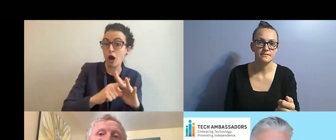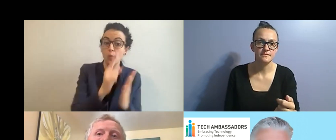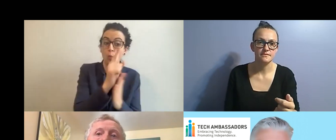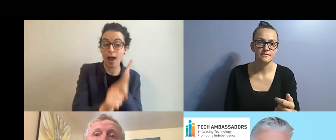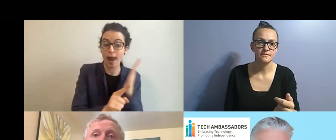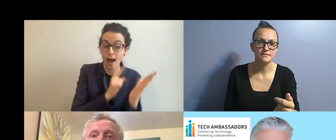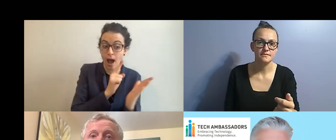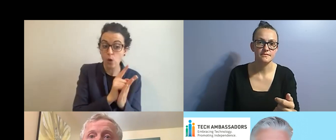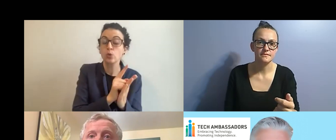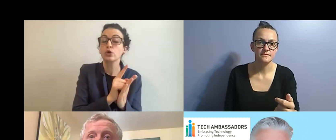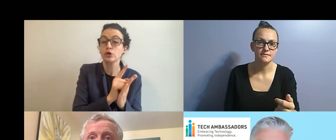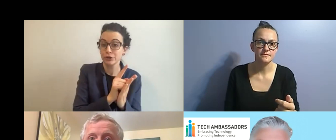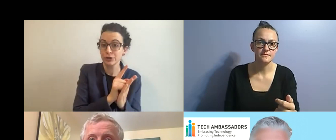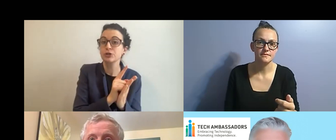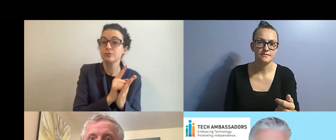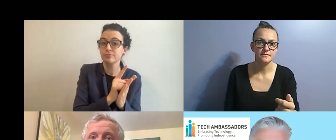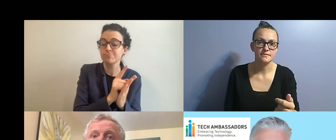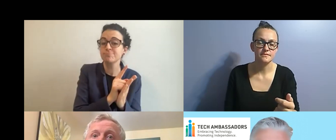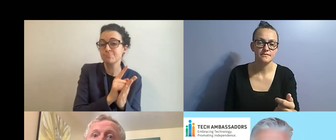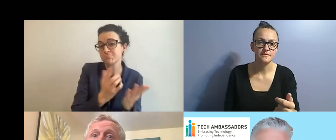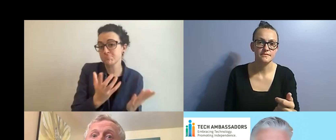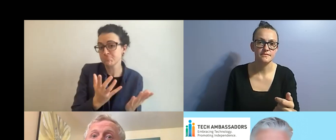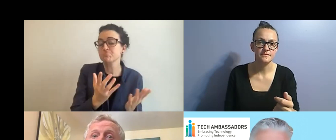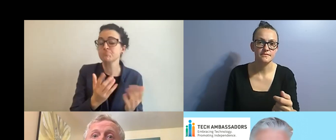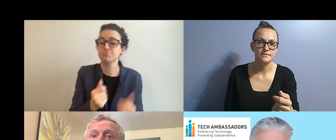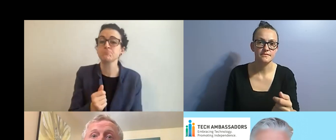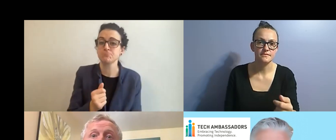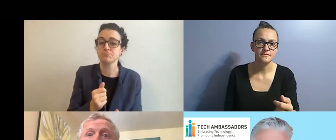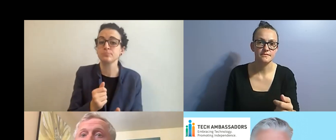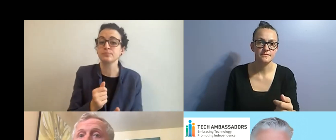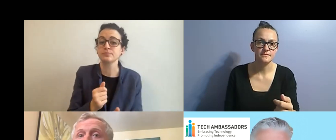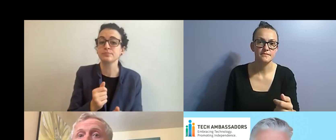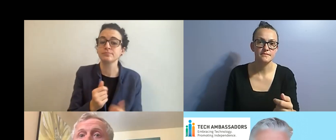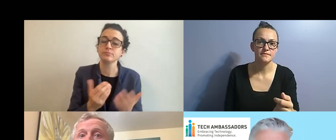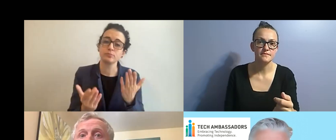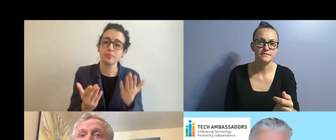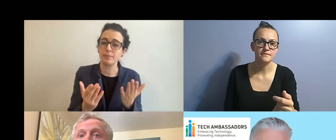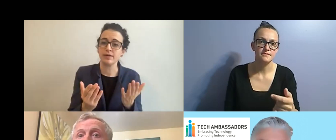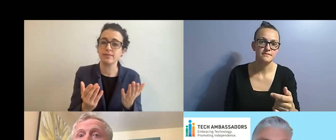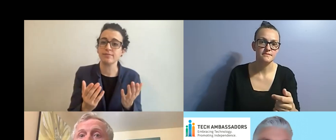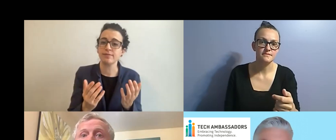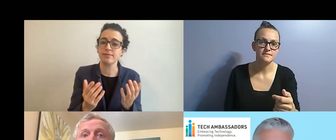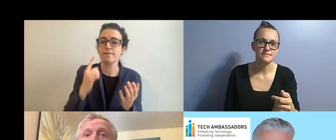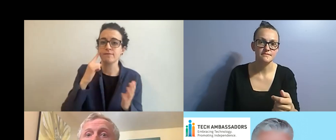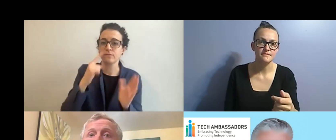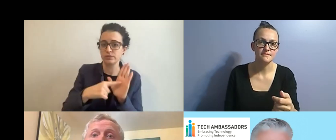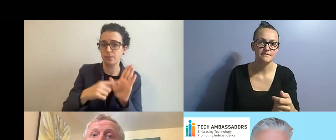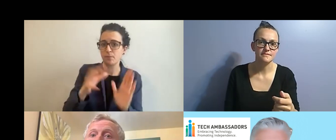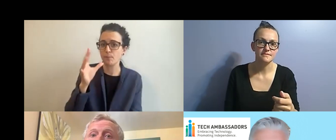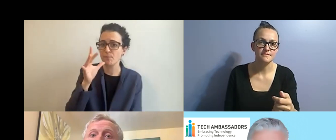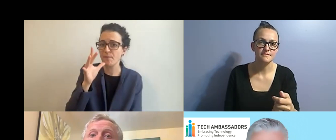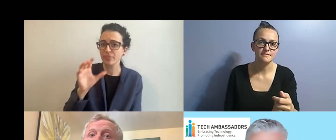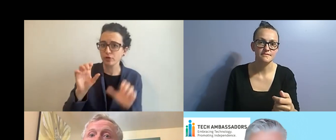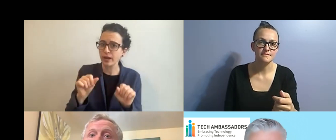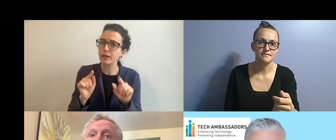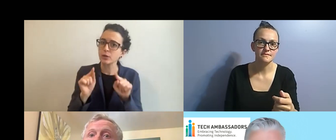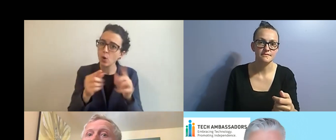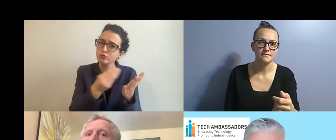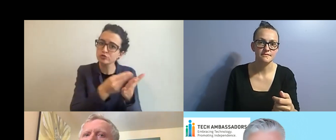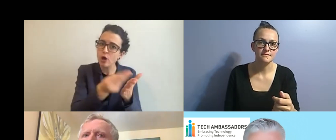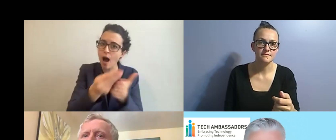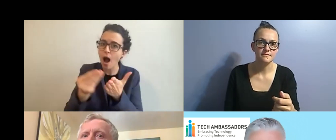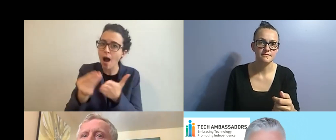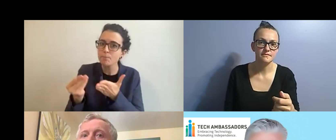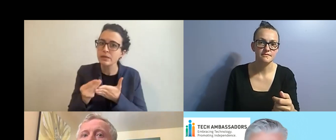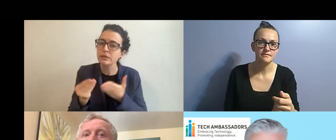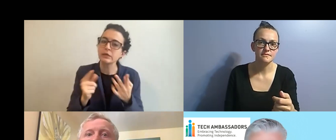You know, by myself for an hour. So mom could go shopping for an hour or go have coffee for an hour,